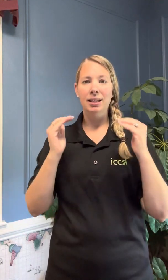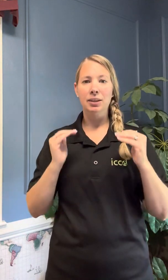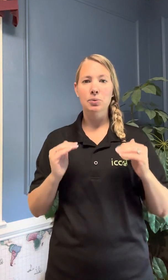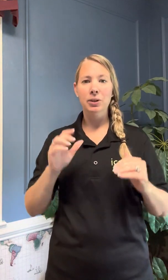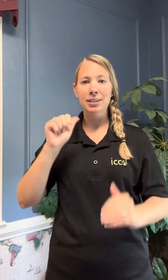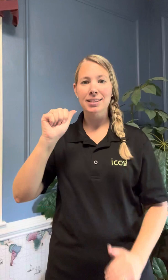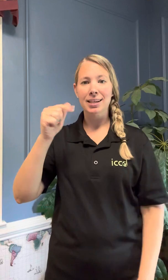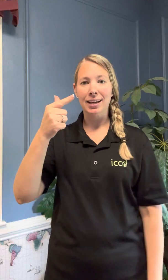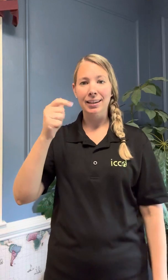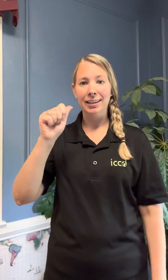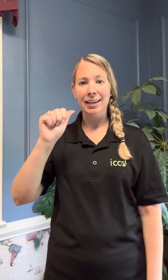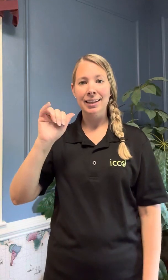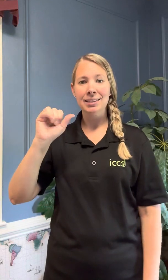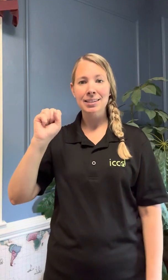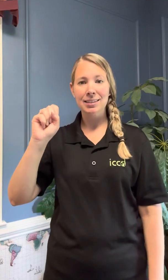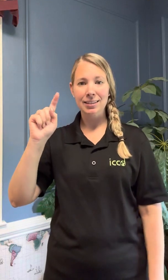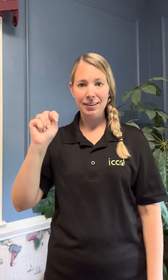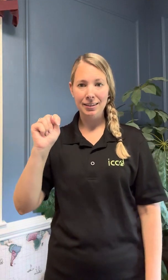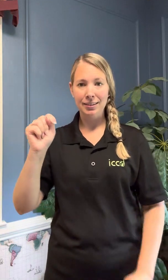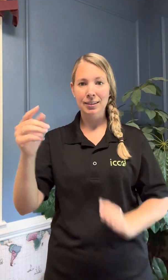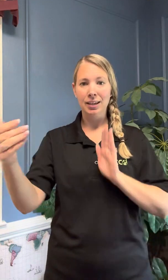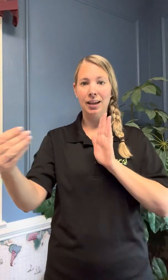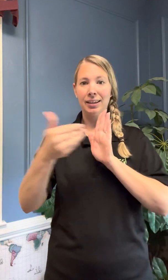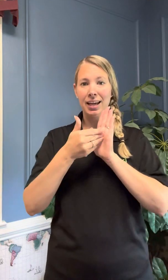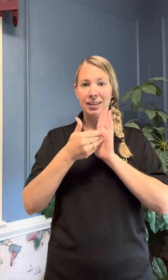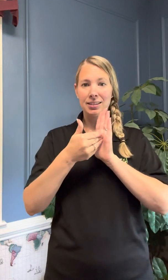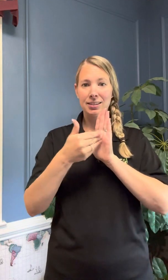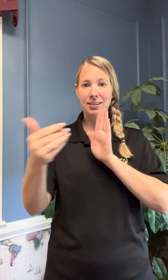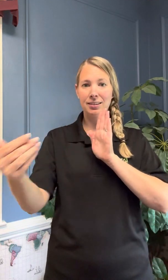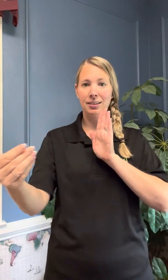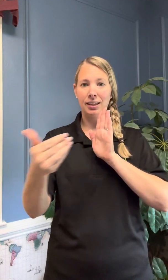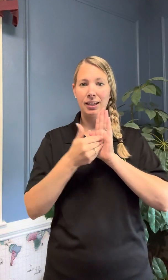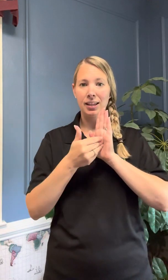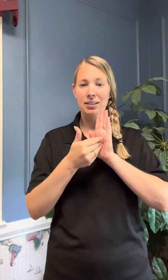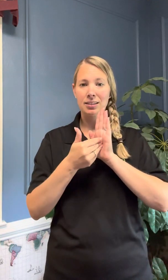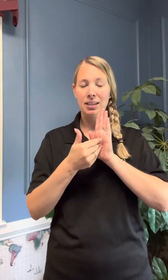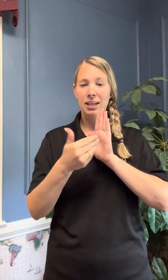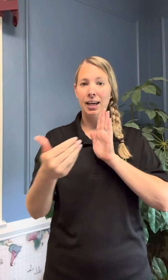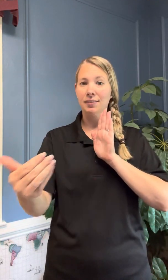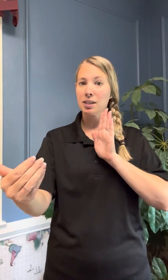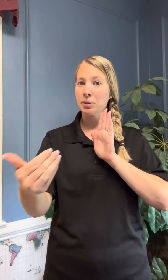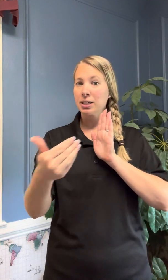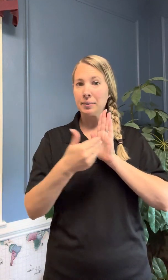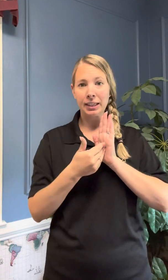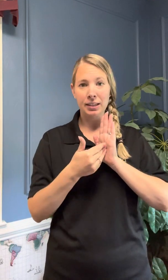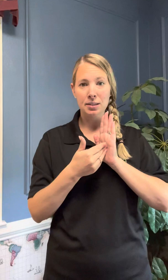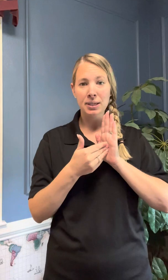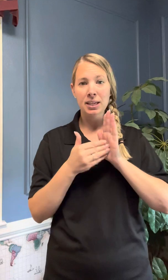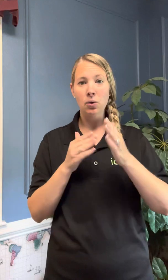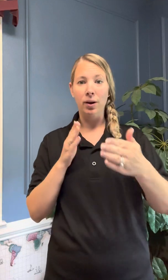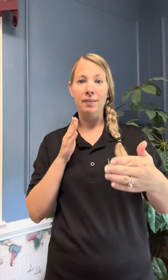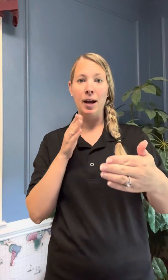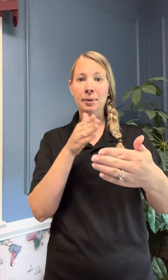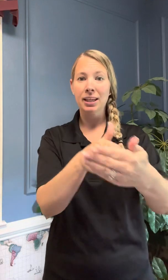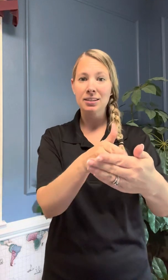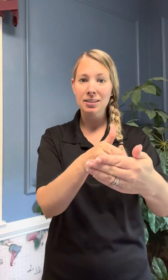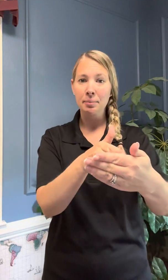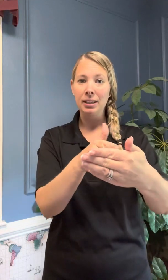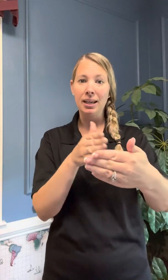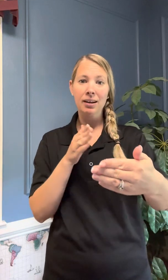Next word is against. Against. Against. If someone's coming against me or if I'm against somebody